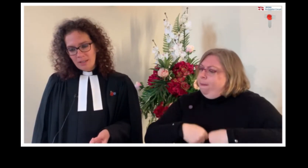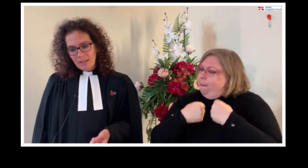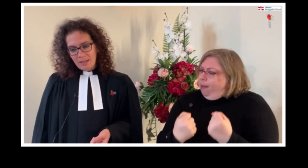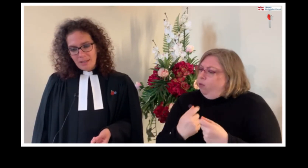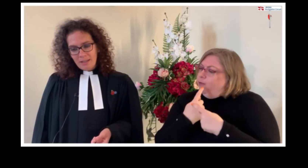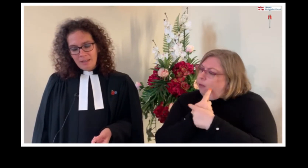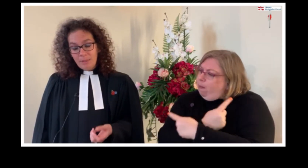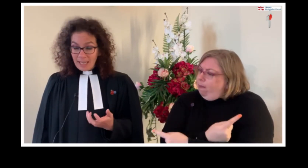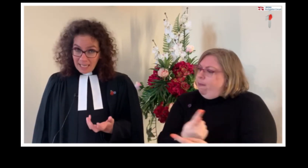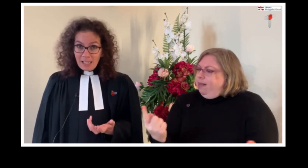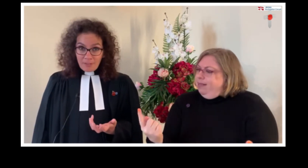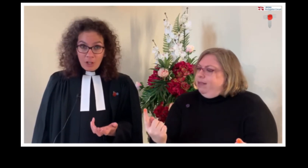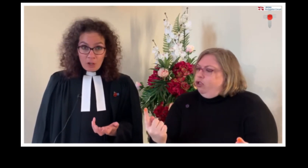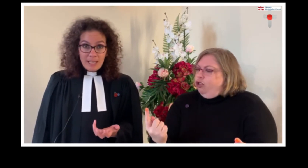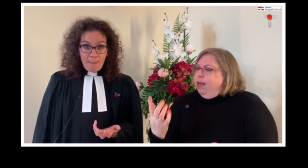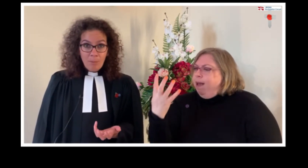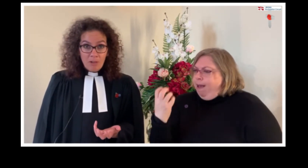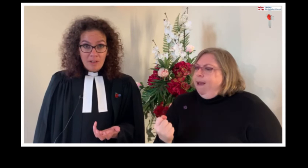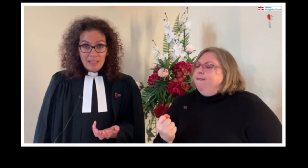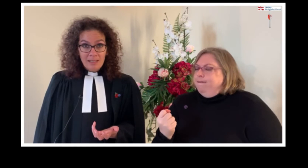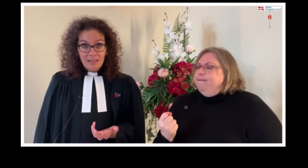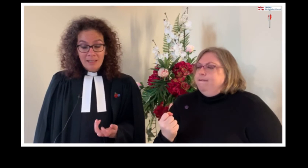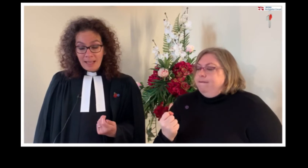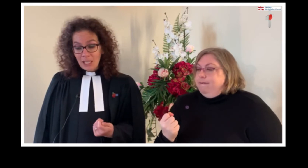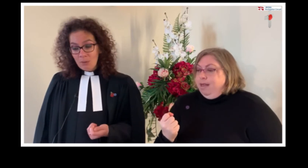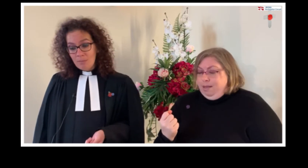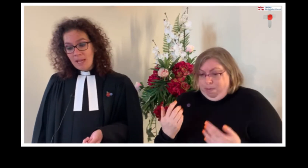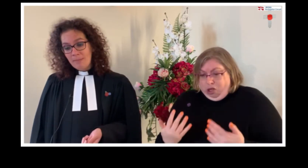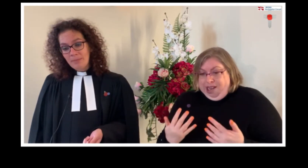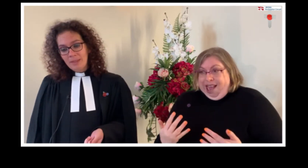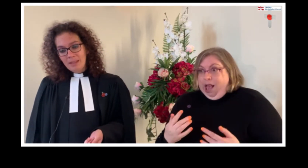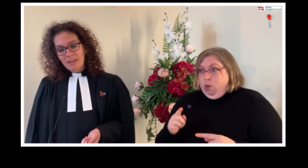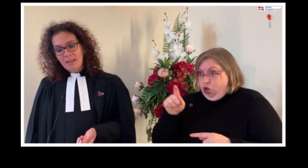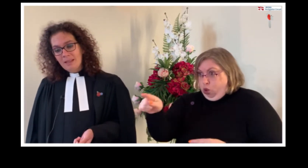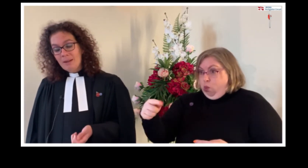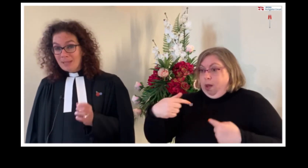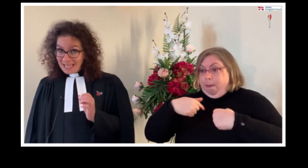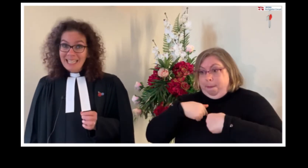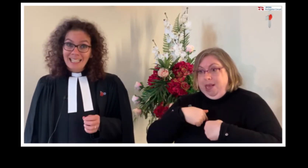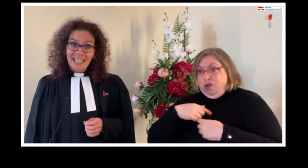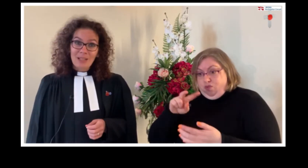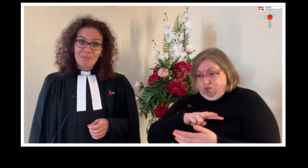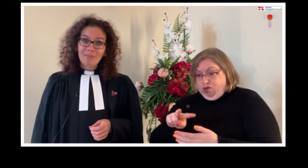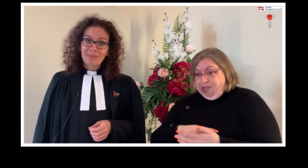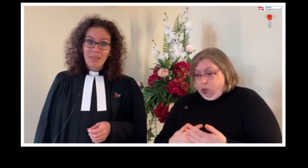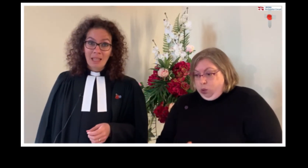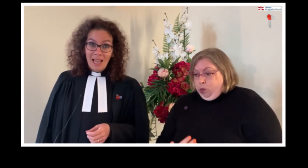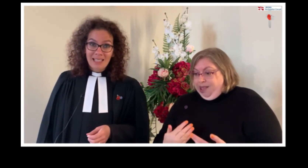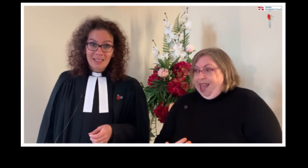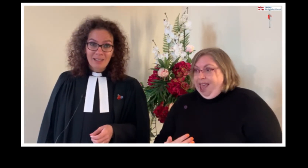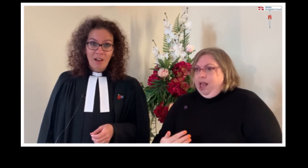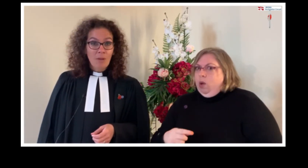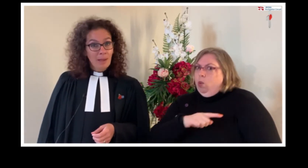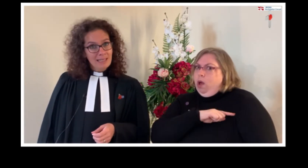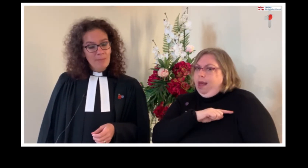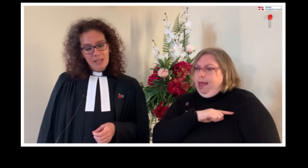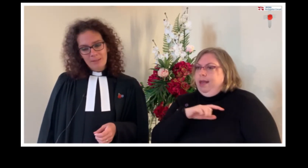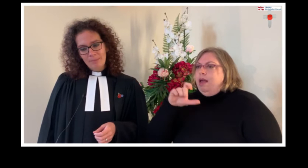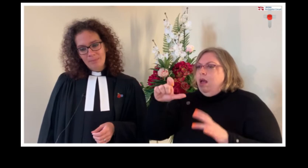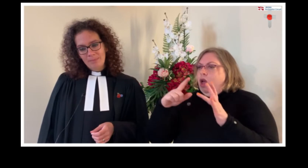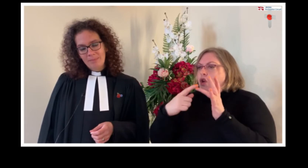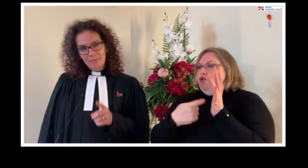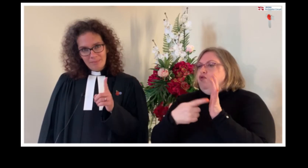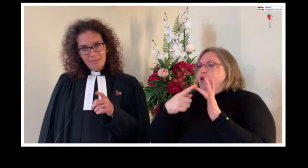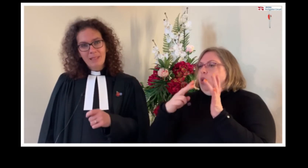message, particularly for contemporary readers like you and me, and particularly in the light of the